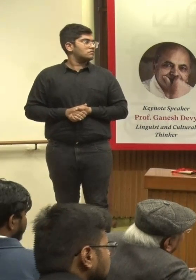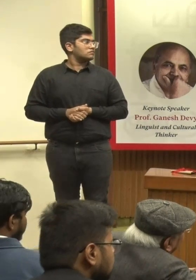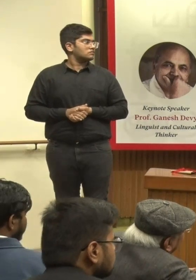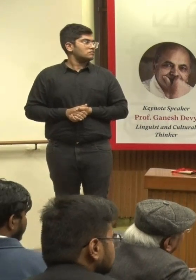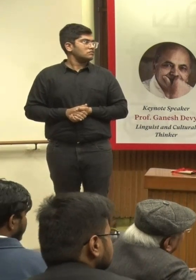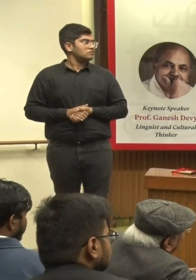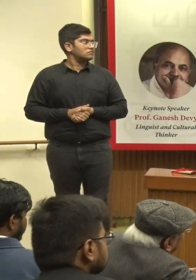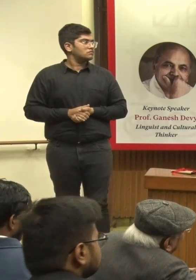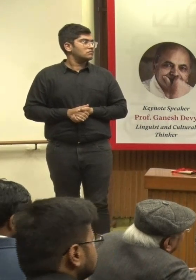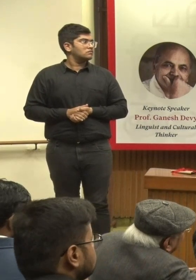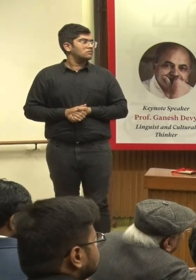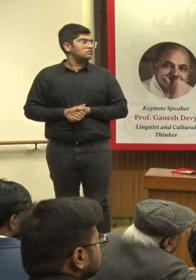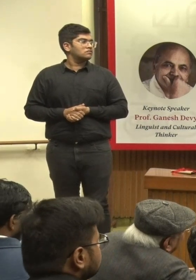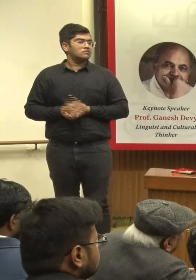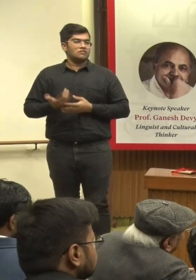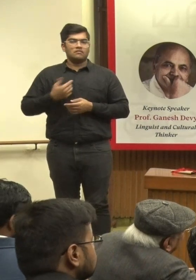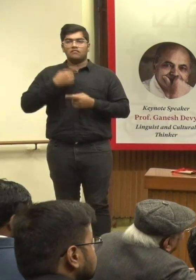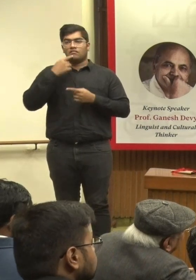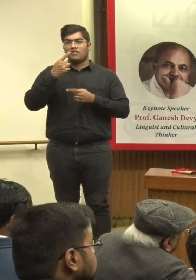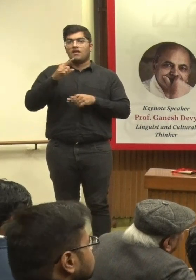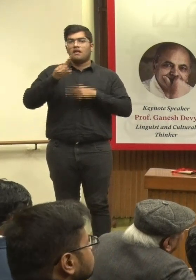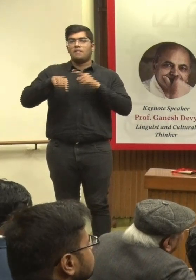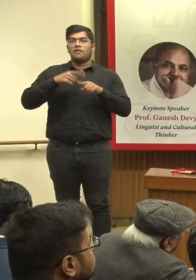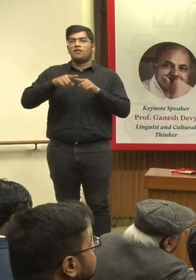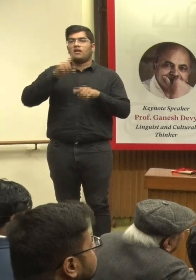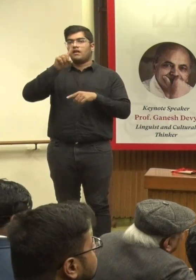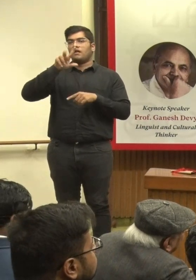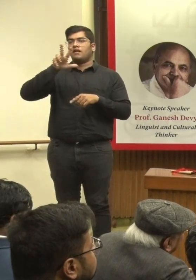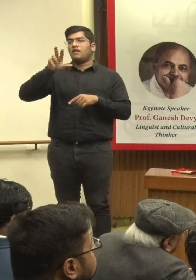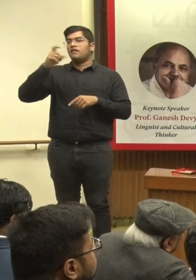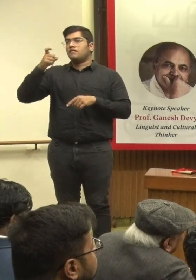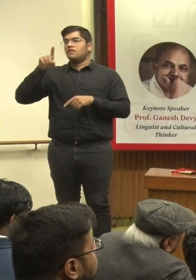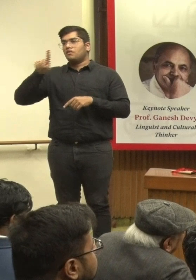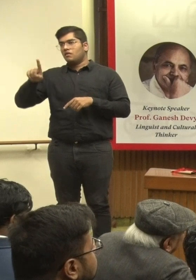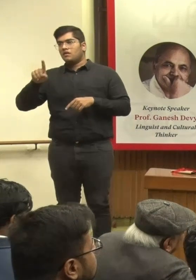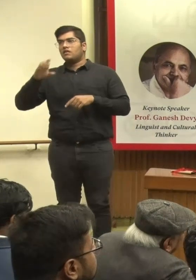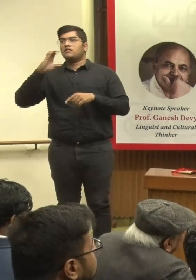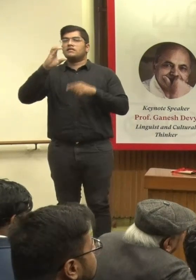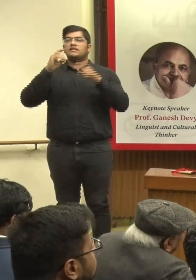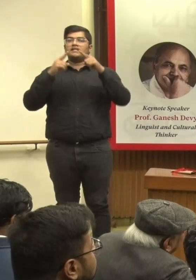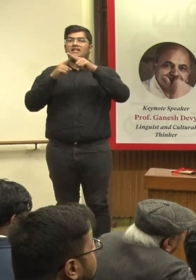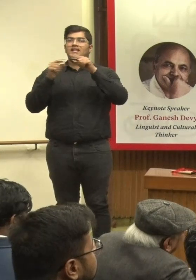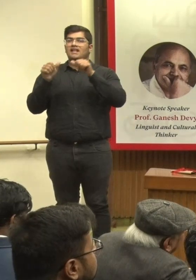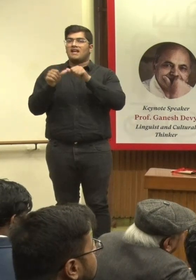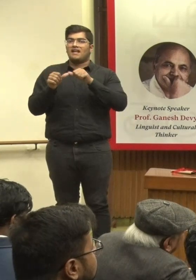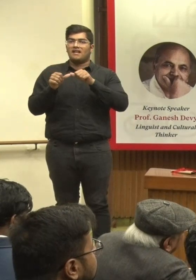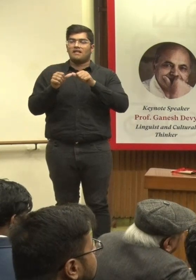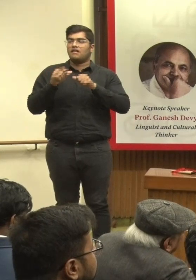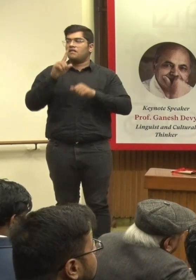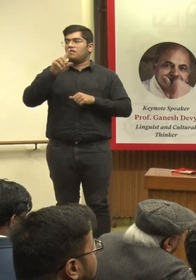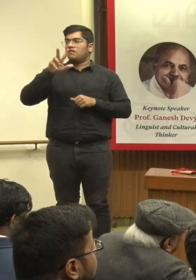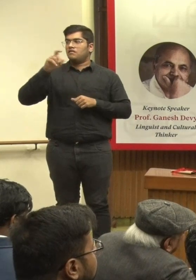I mentioned of 1871 Criminal Tribes Act. I go a little,